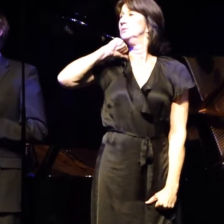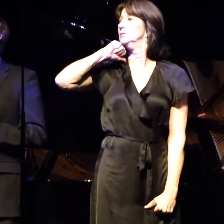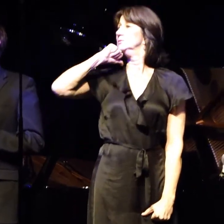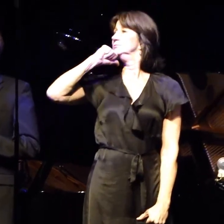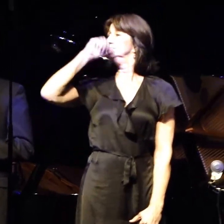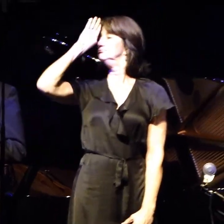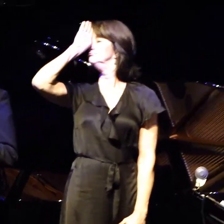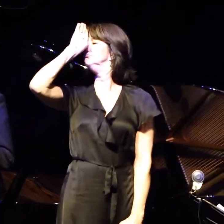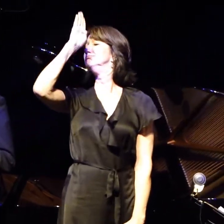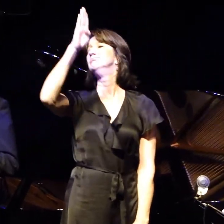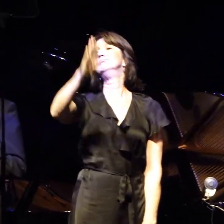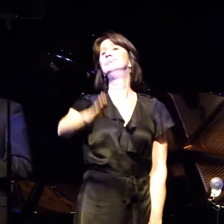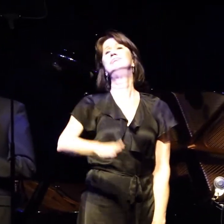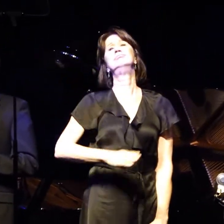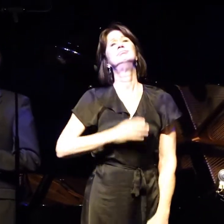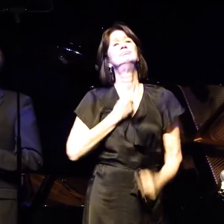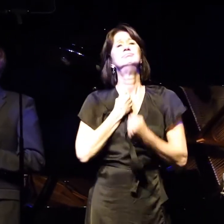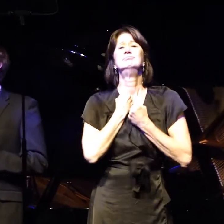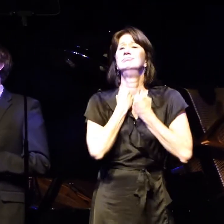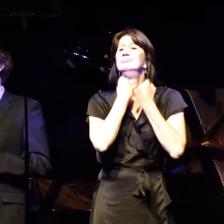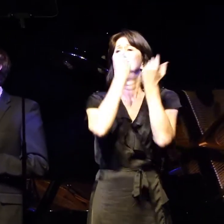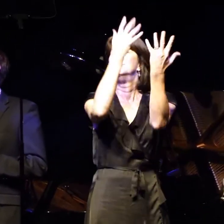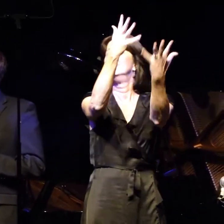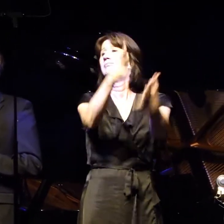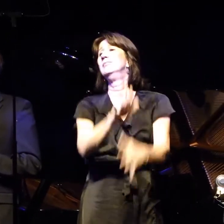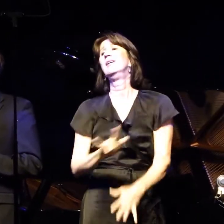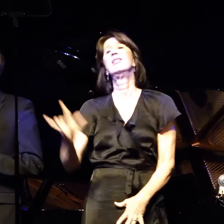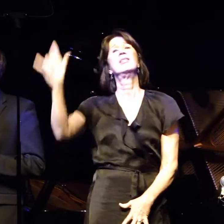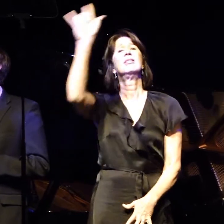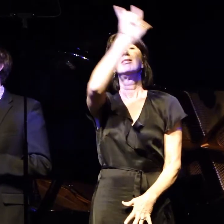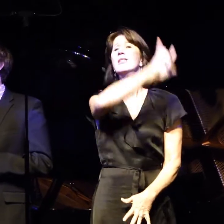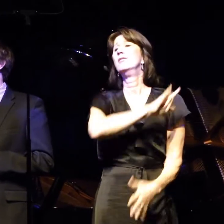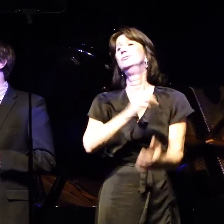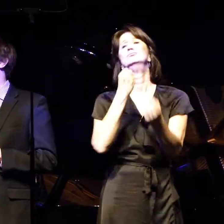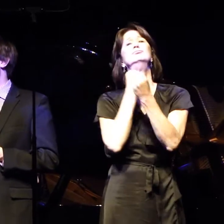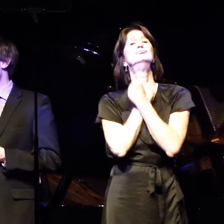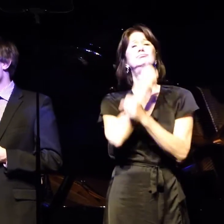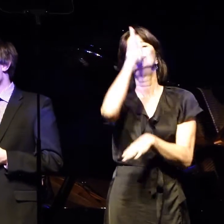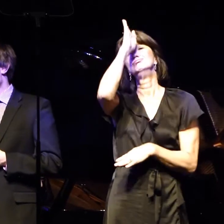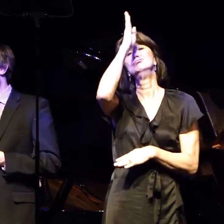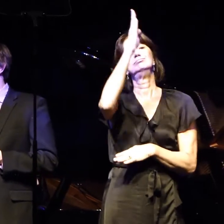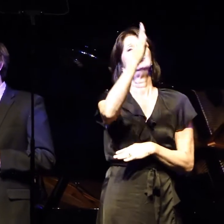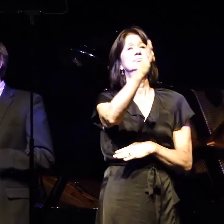to say I love you right out loud.